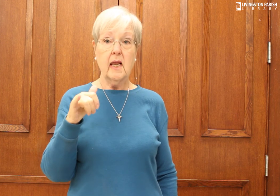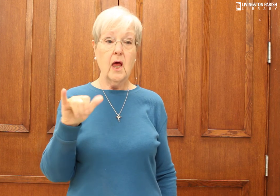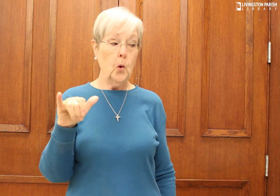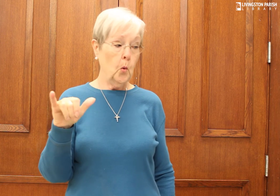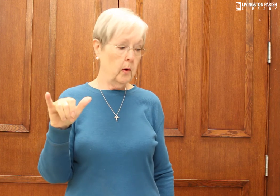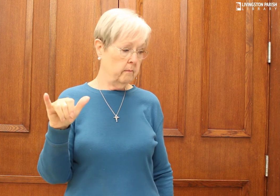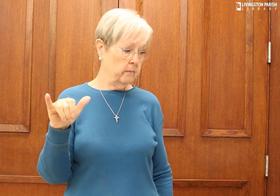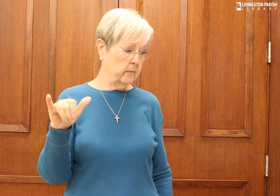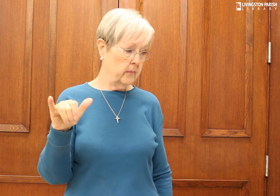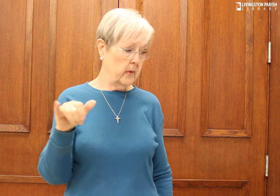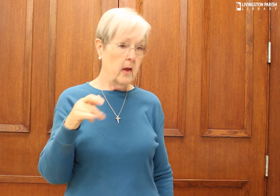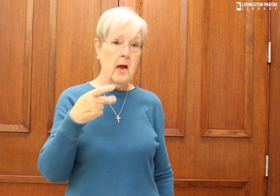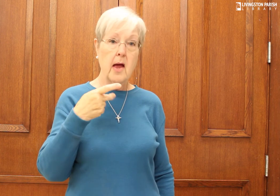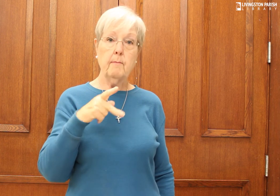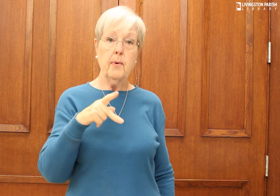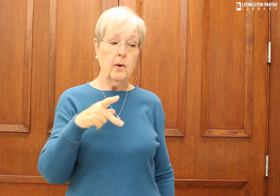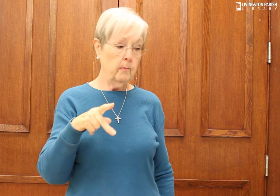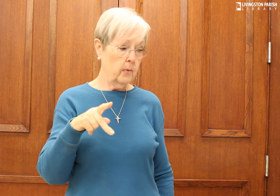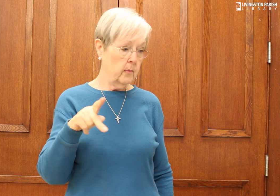yellow, and purple.